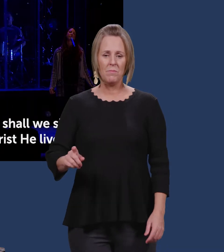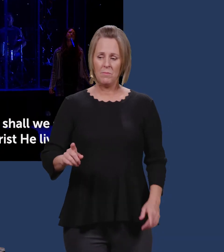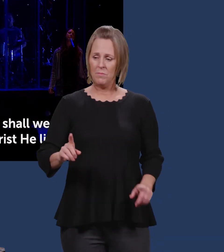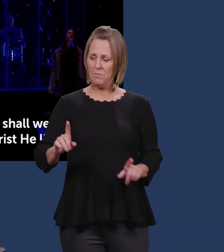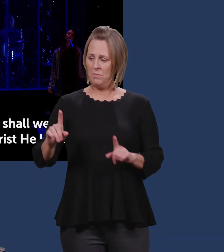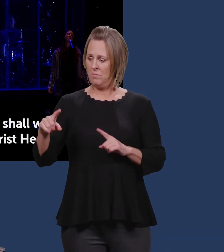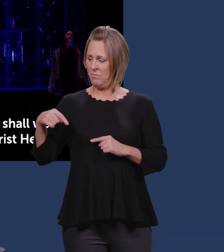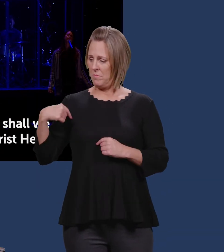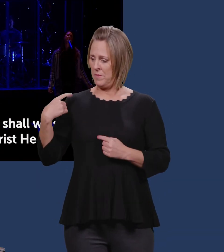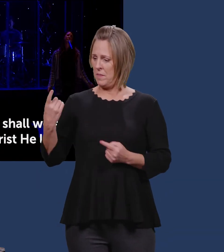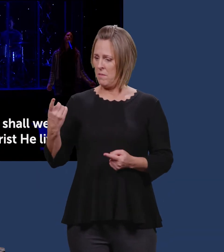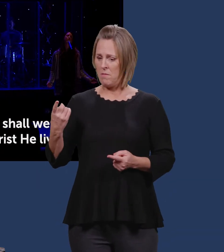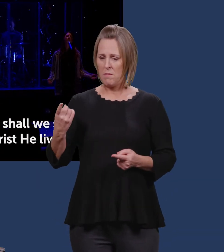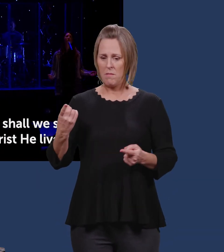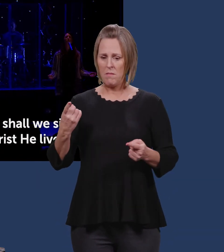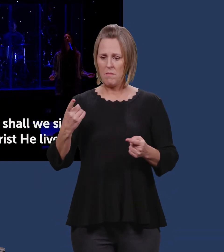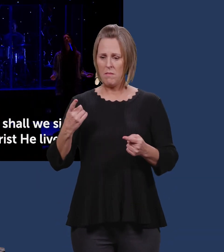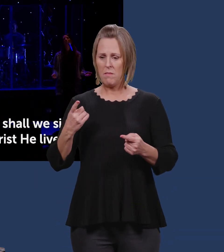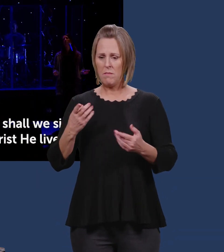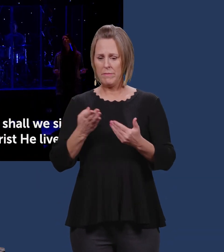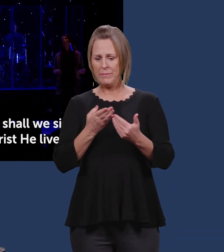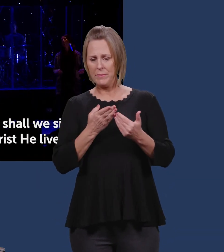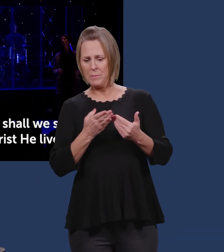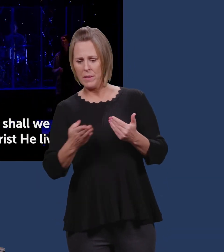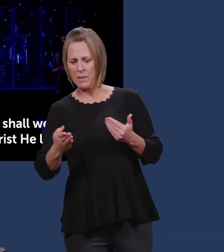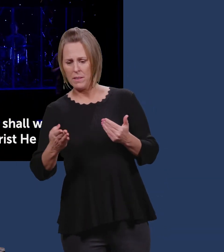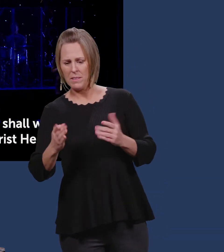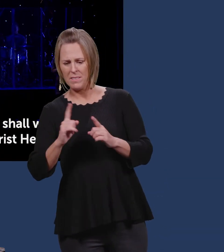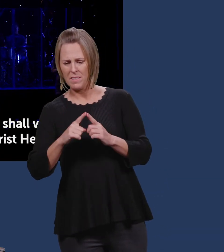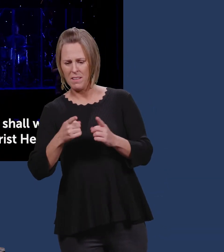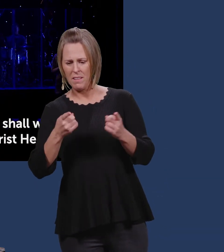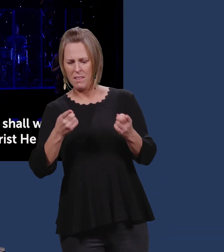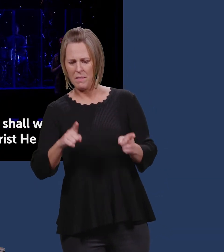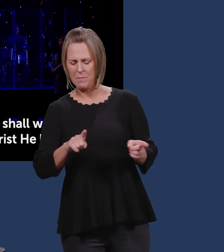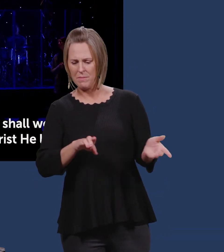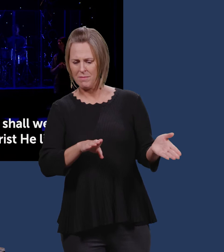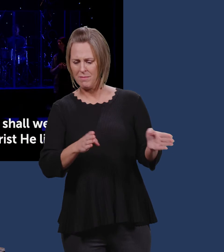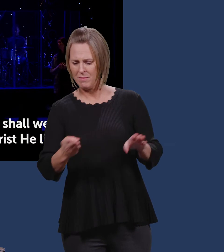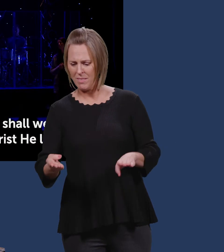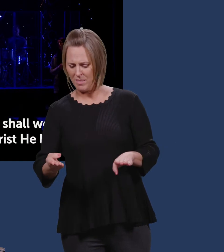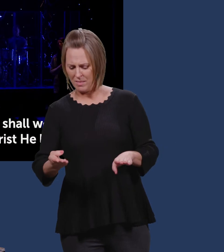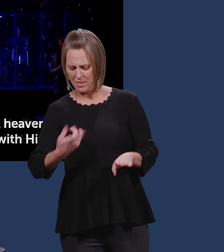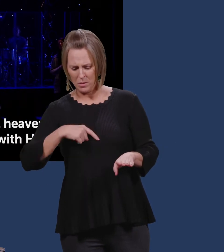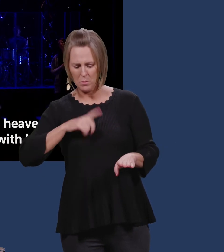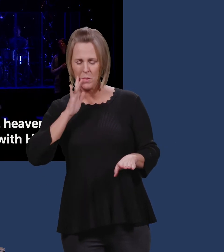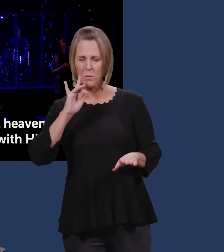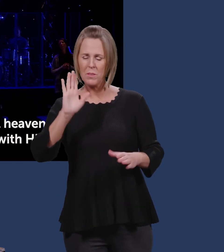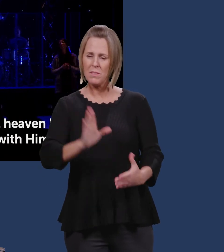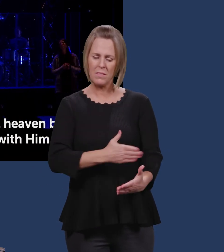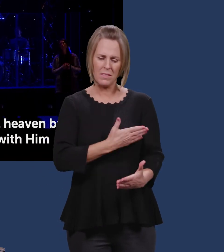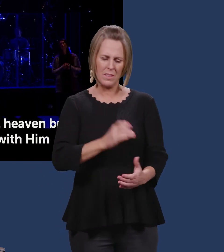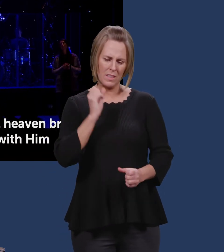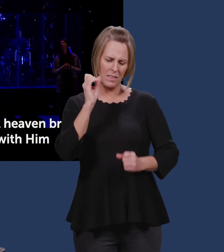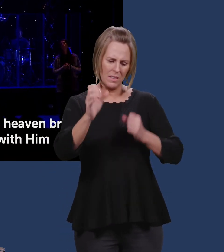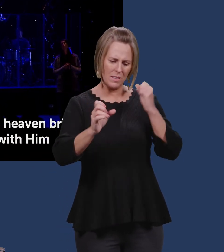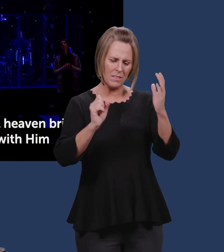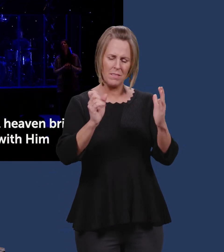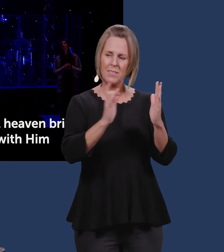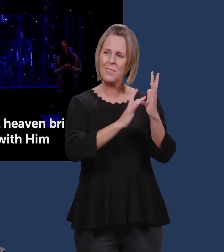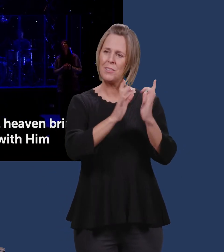what shall we sing? Christ, he lives. Christ, he lives. And